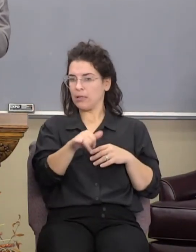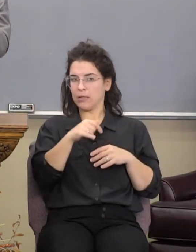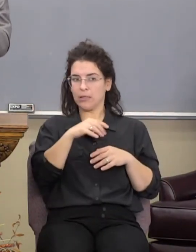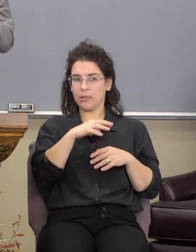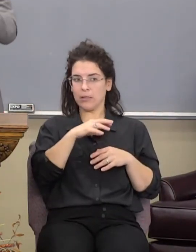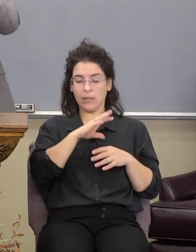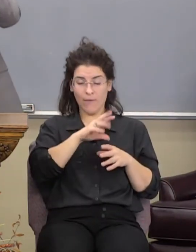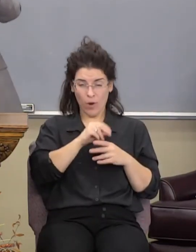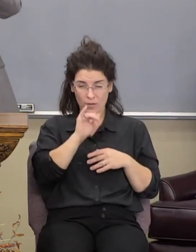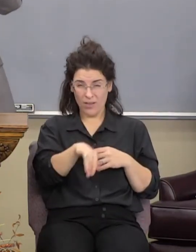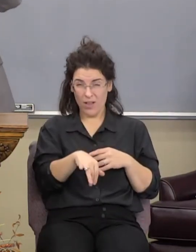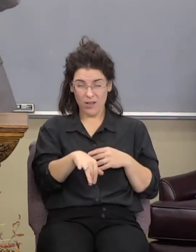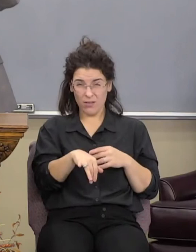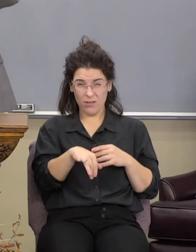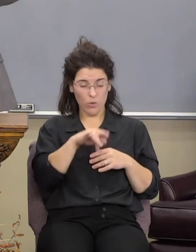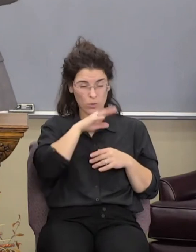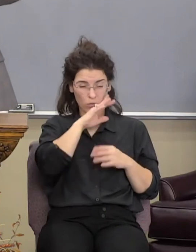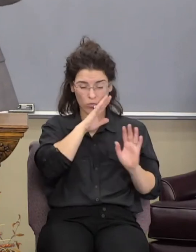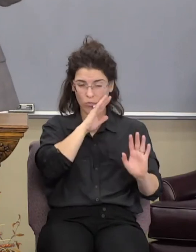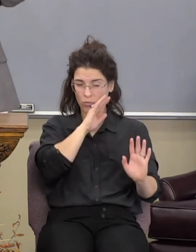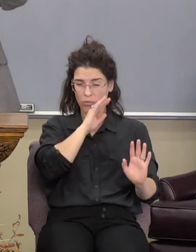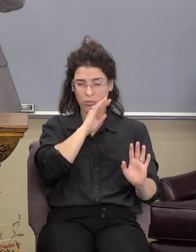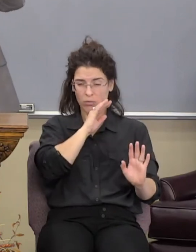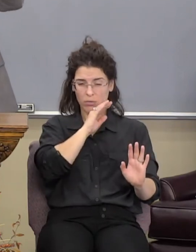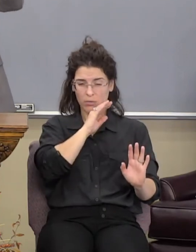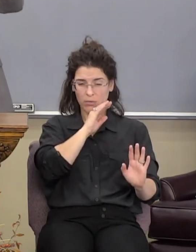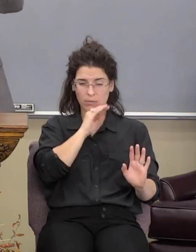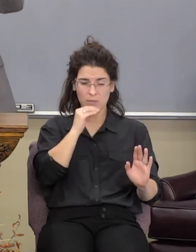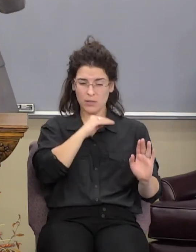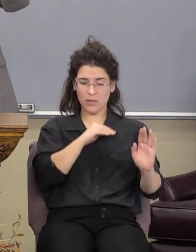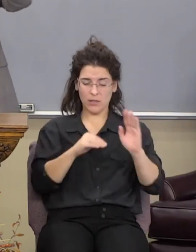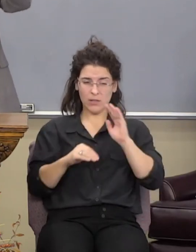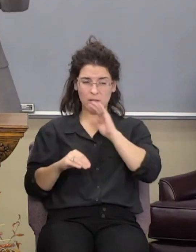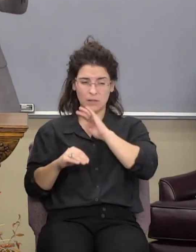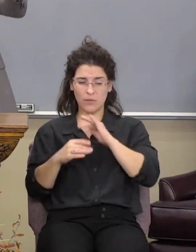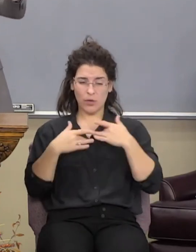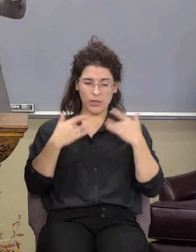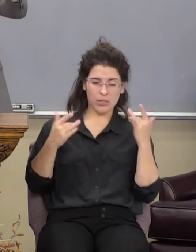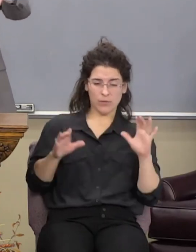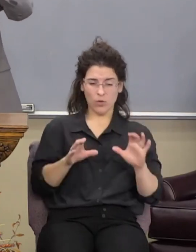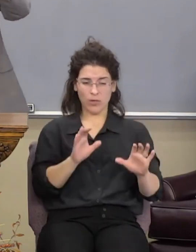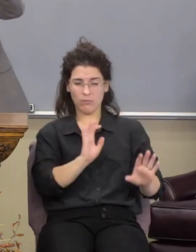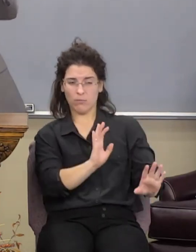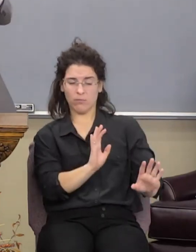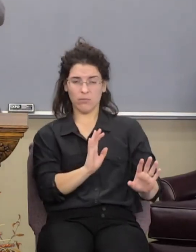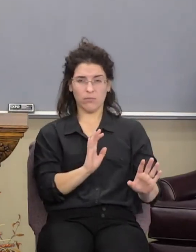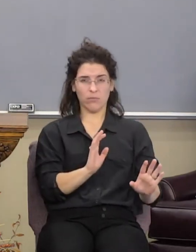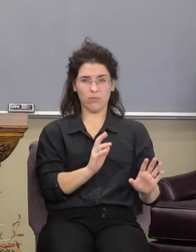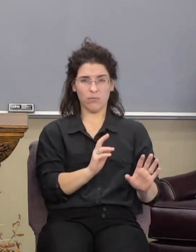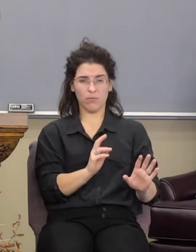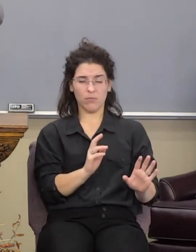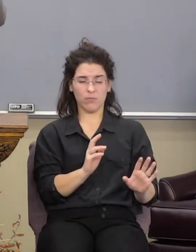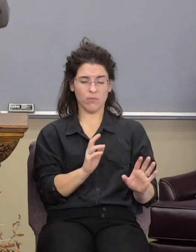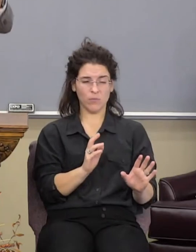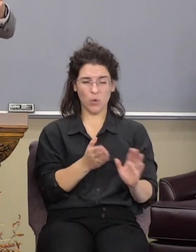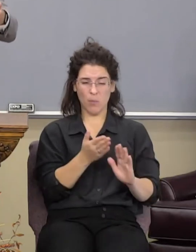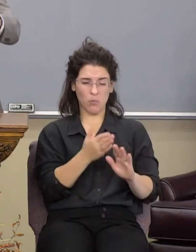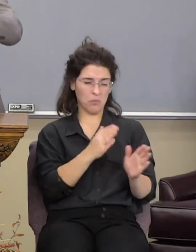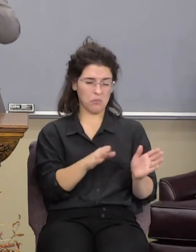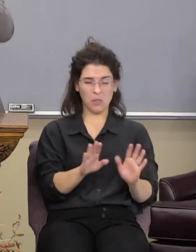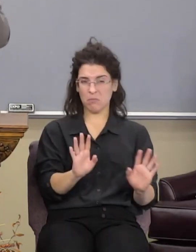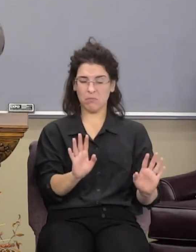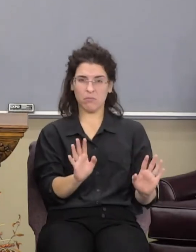involved in whatever dirty, deceitful work or operation or